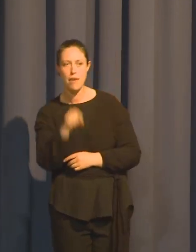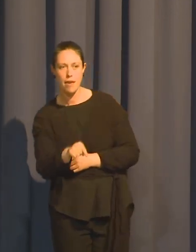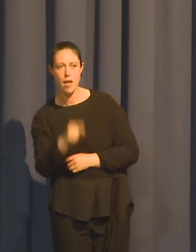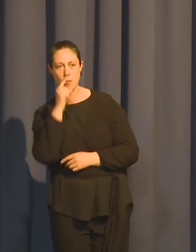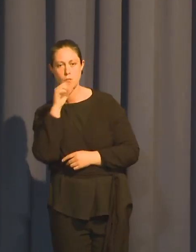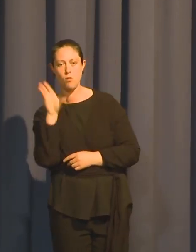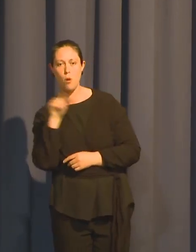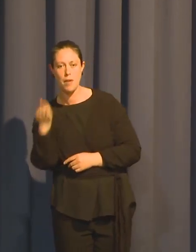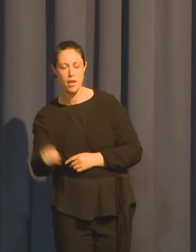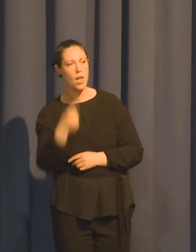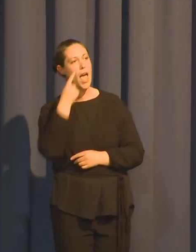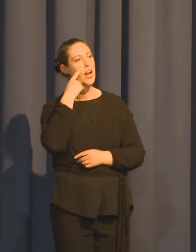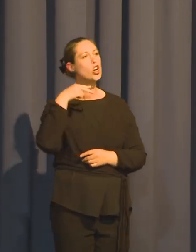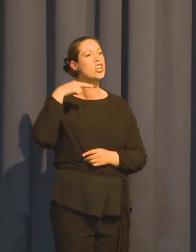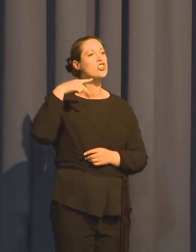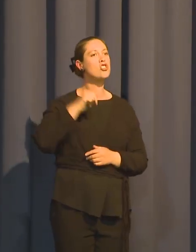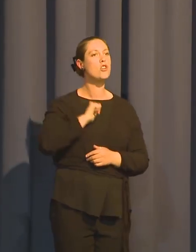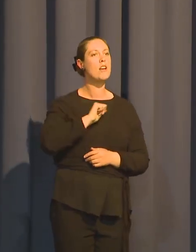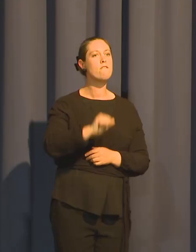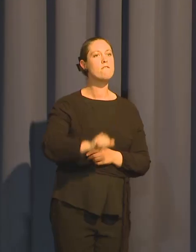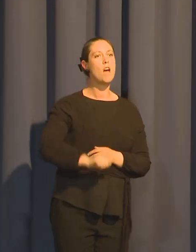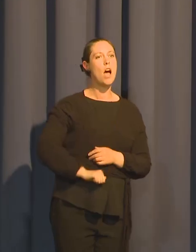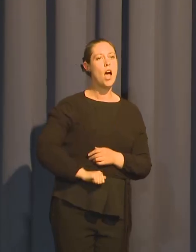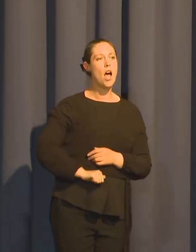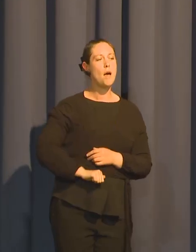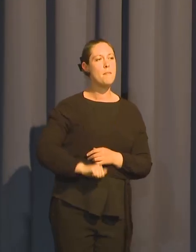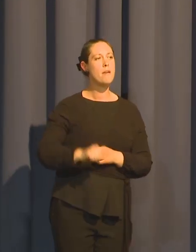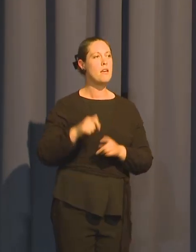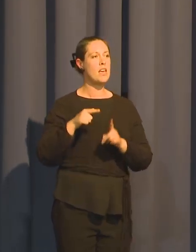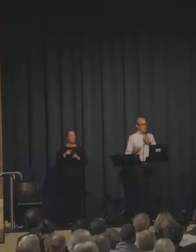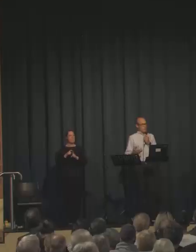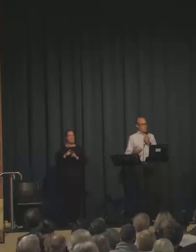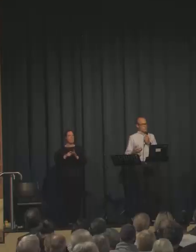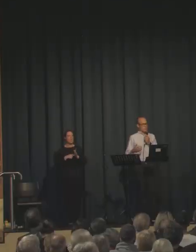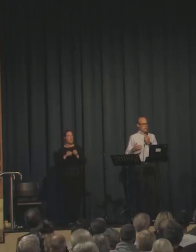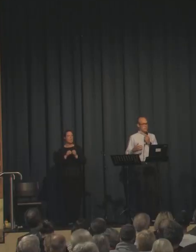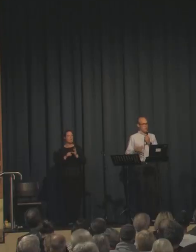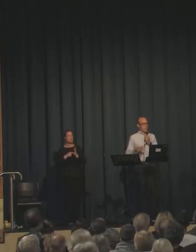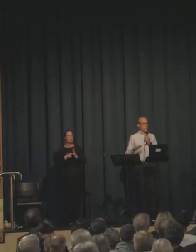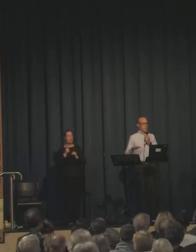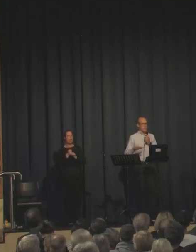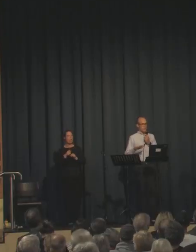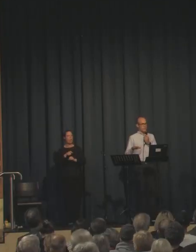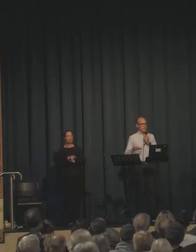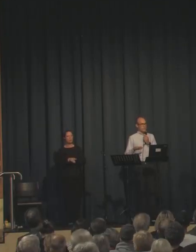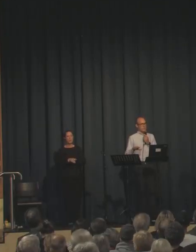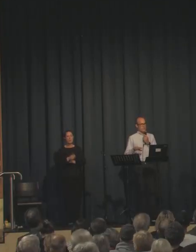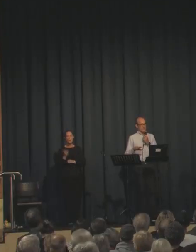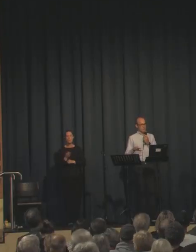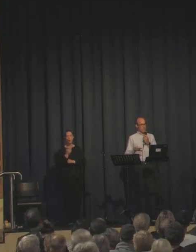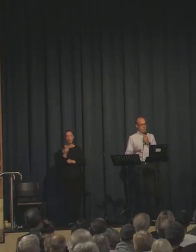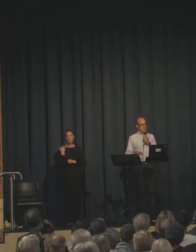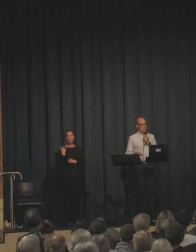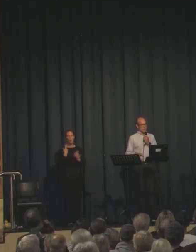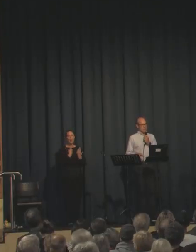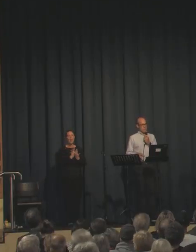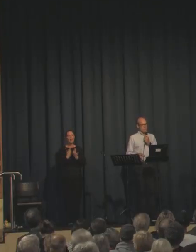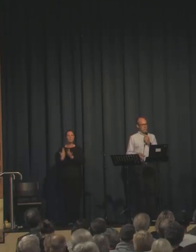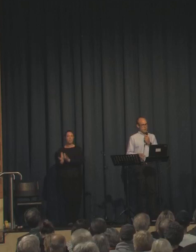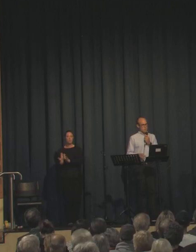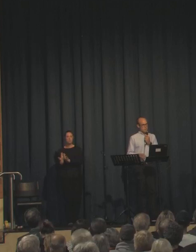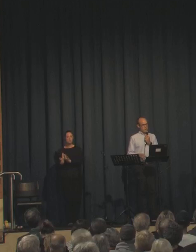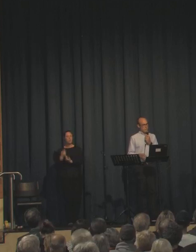Cherry Farm Landfill, at Edinburgh Street Landfill, fly tips in the river catchment in and around the